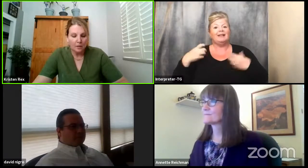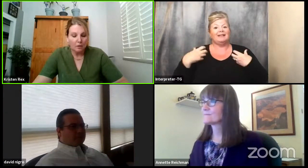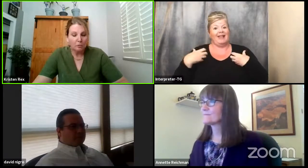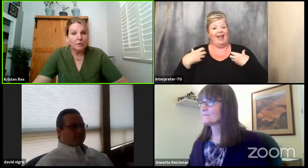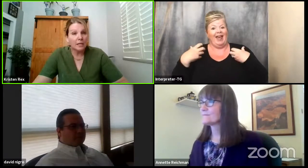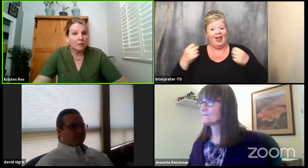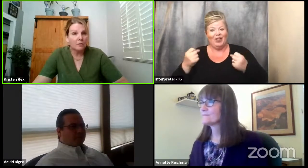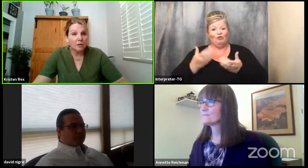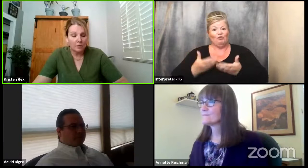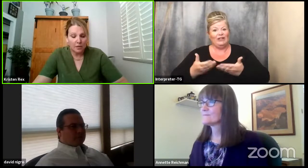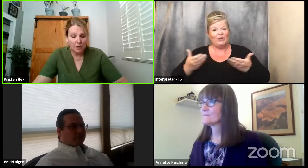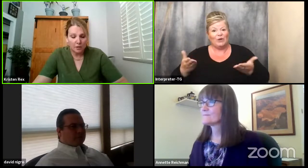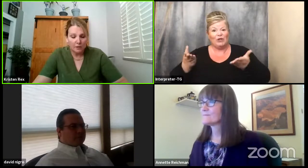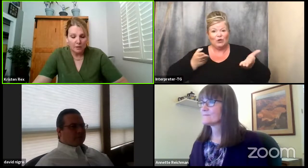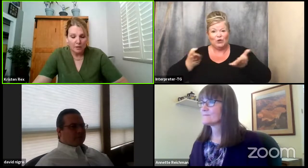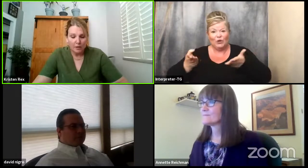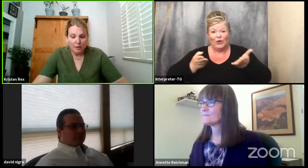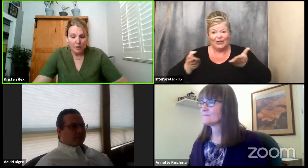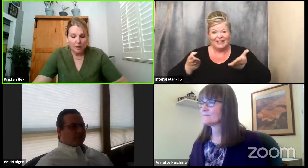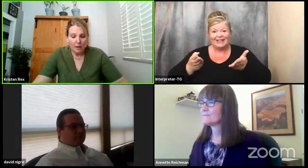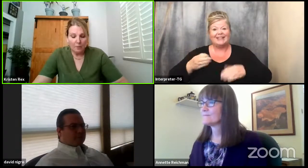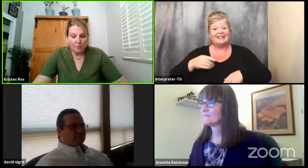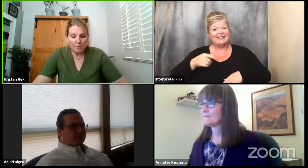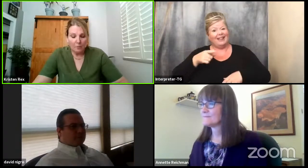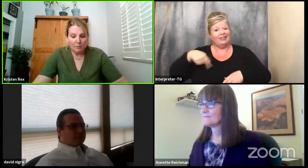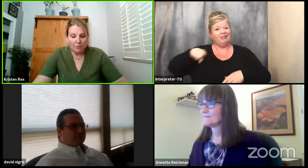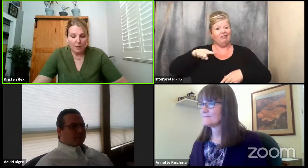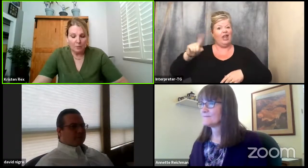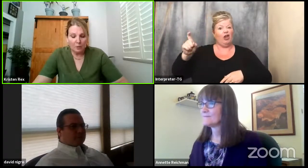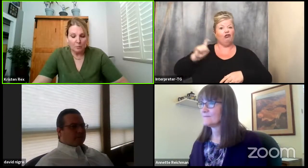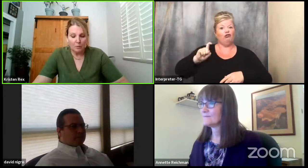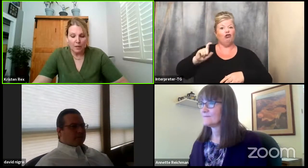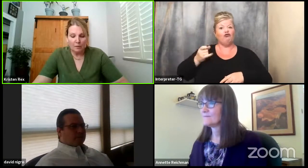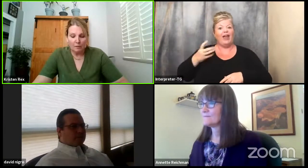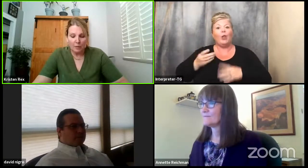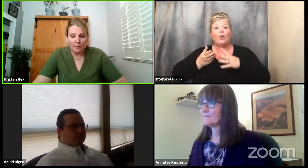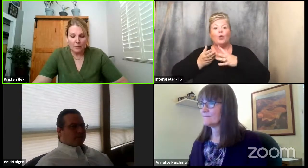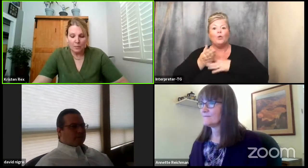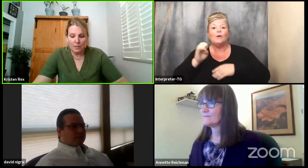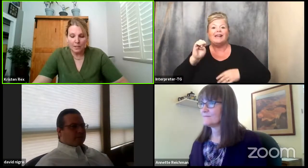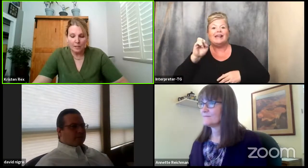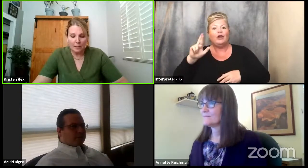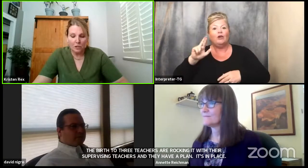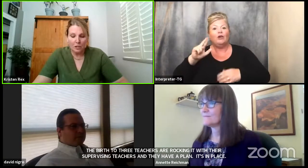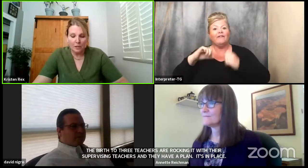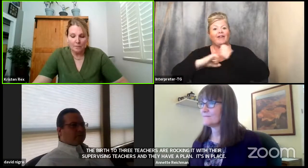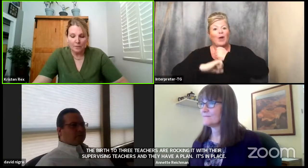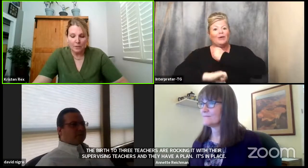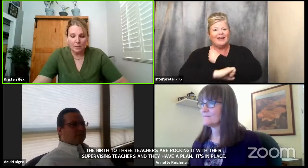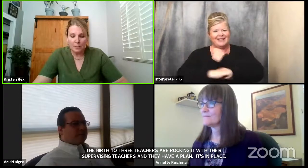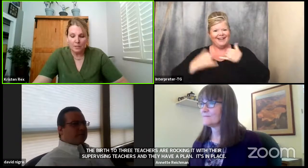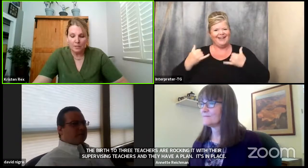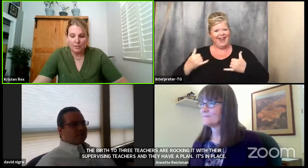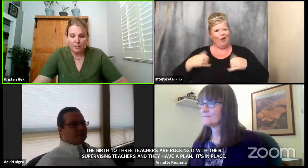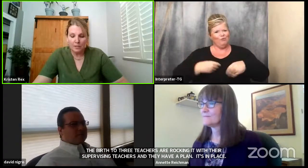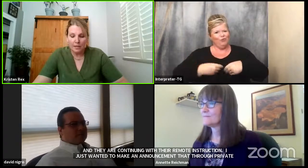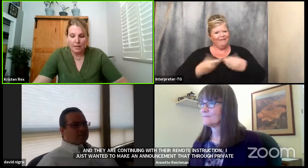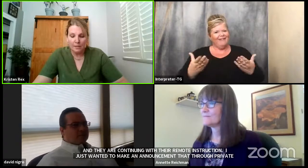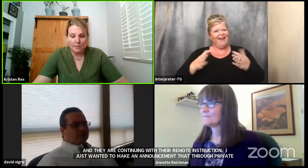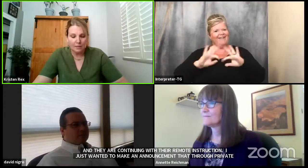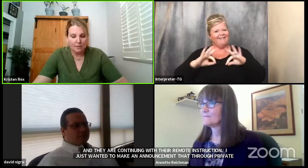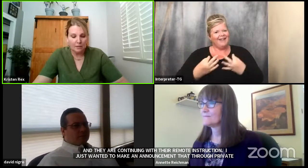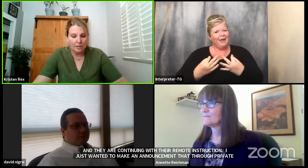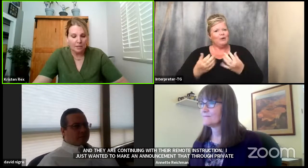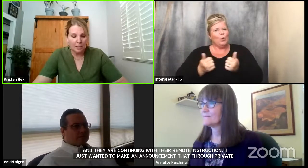grant through the EAR Foundation, we were able to provide families with technology that was necessary